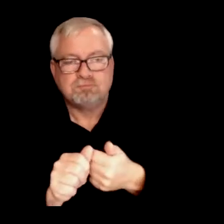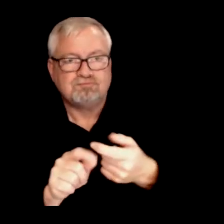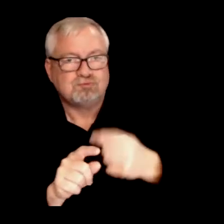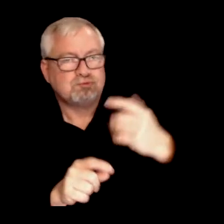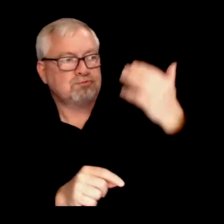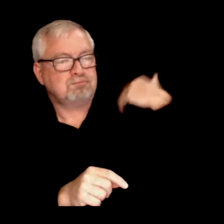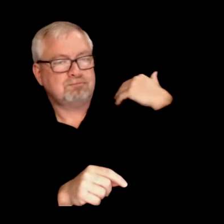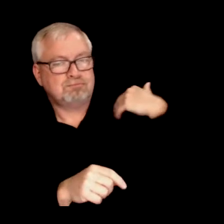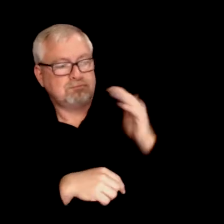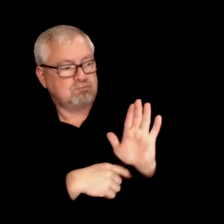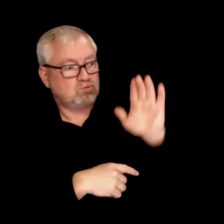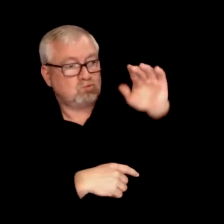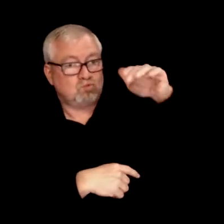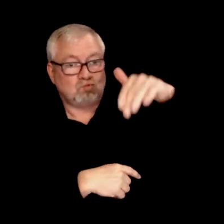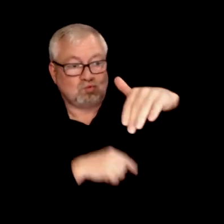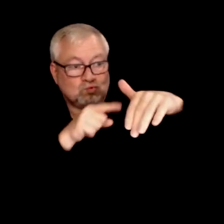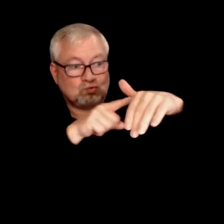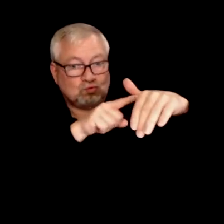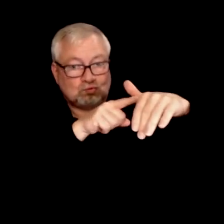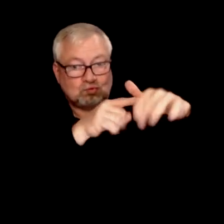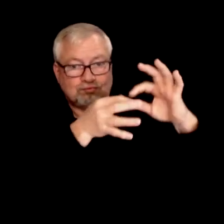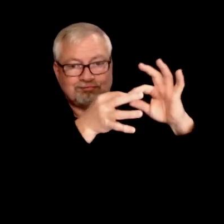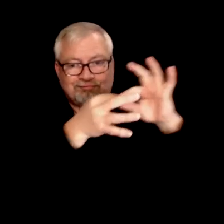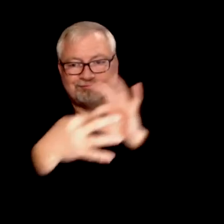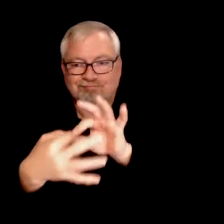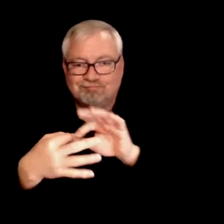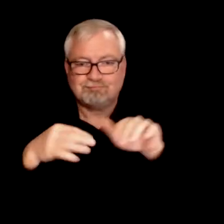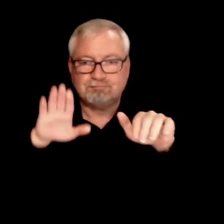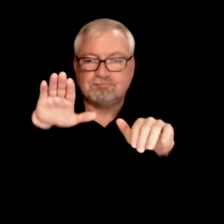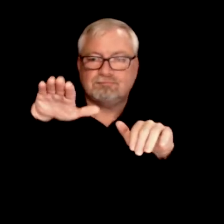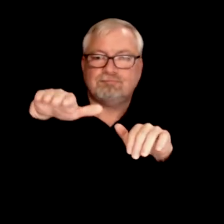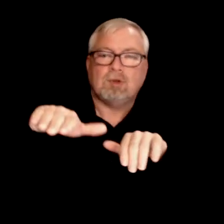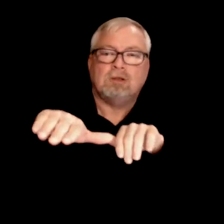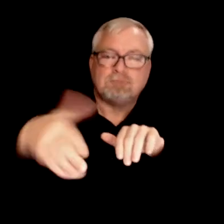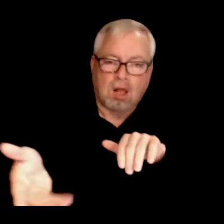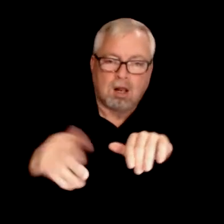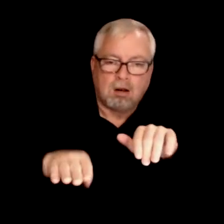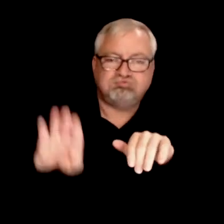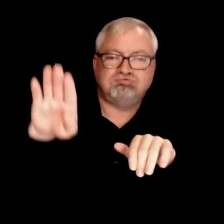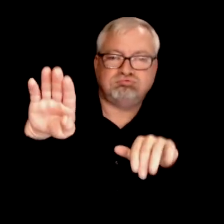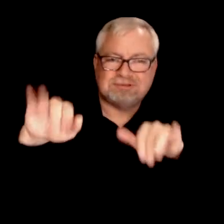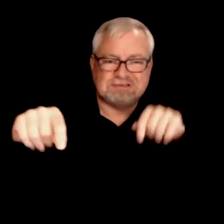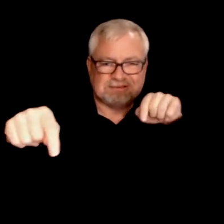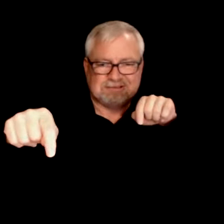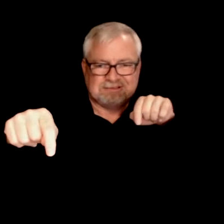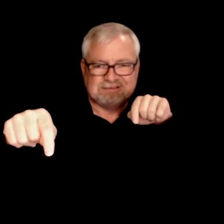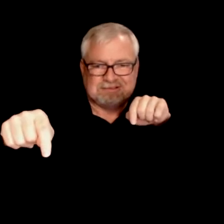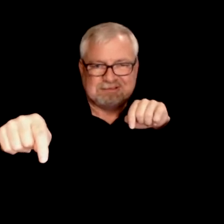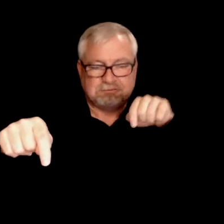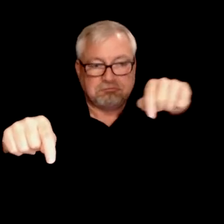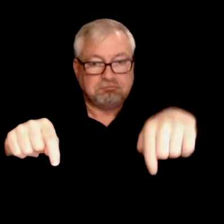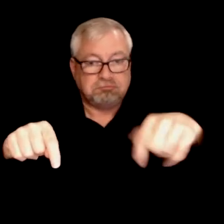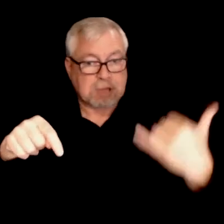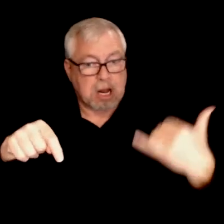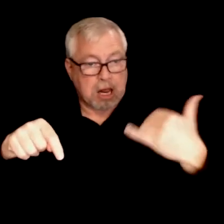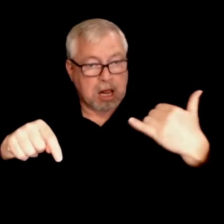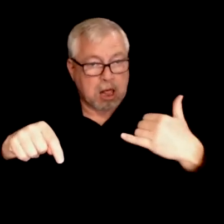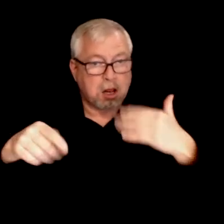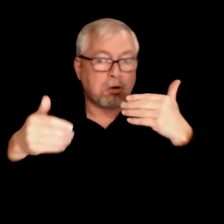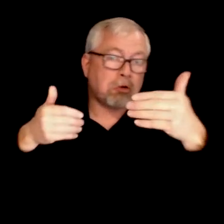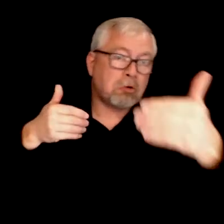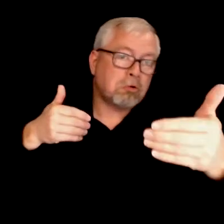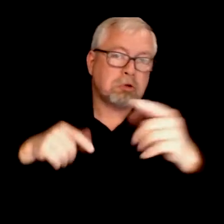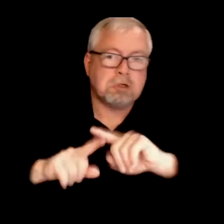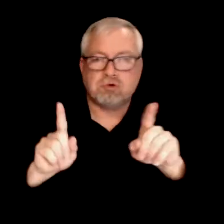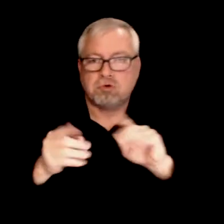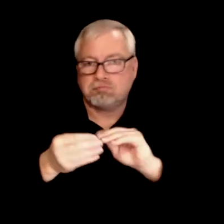day-to-day variability really has to do with as these reports are coming into us. So we expect to see